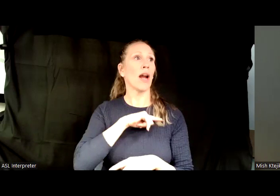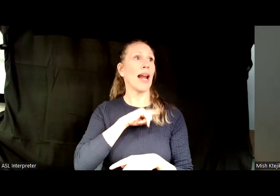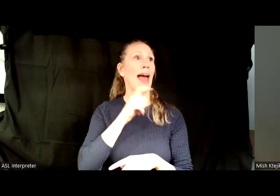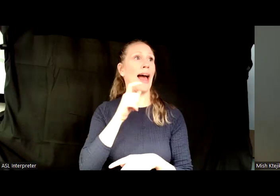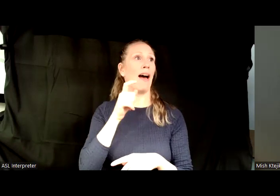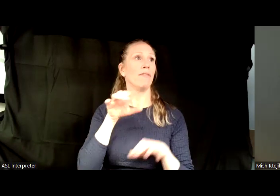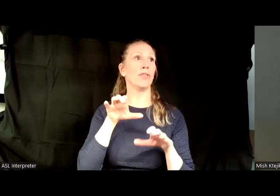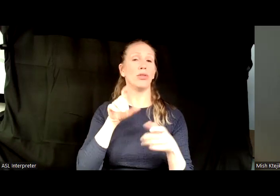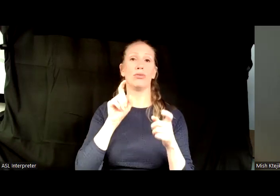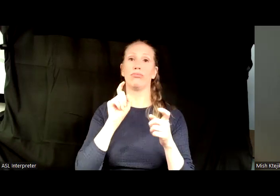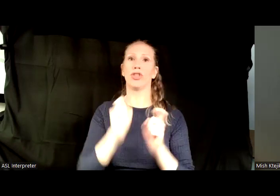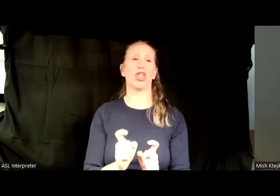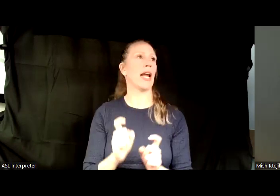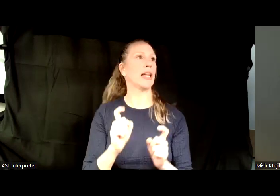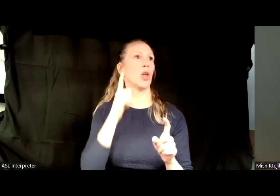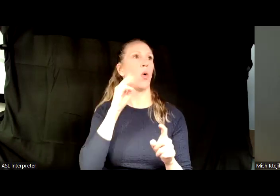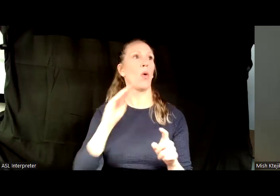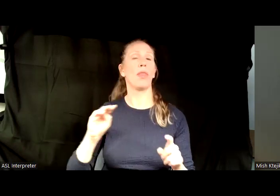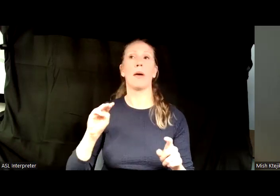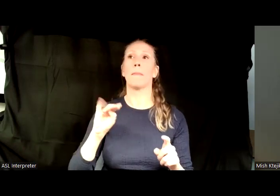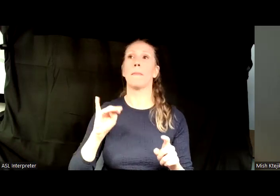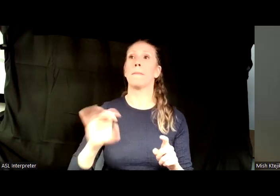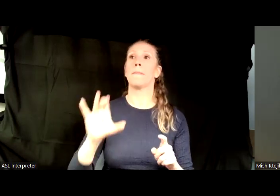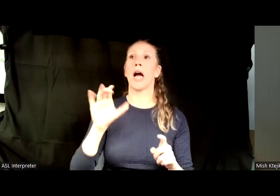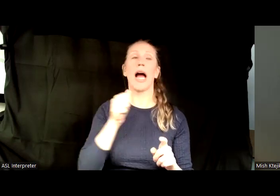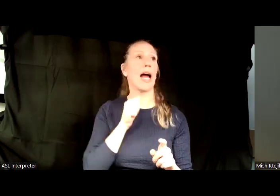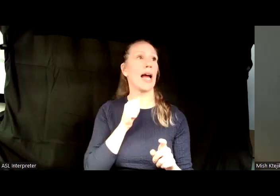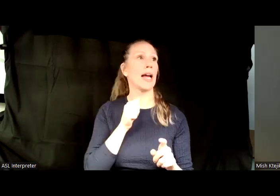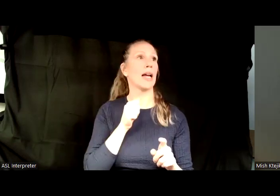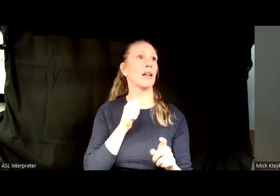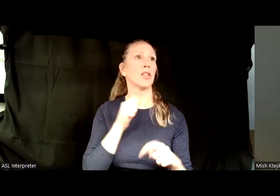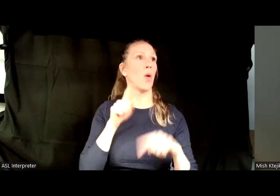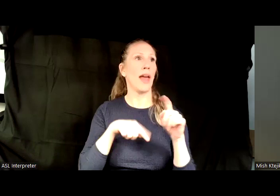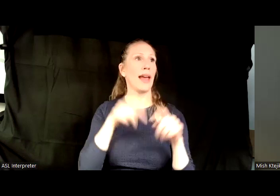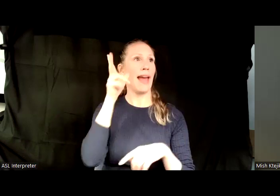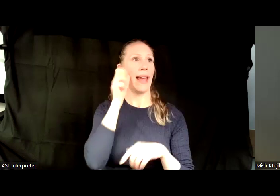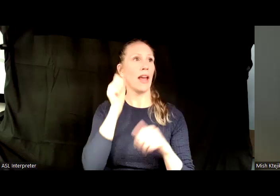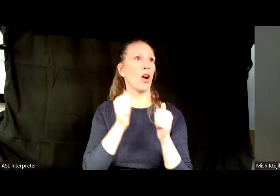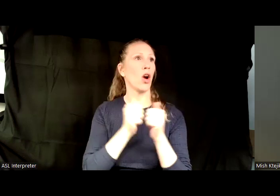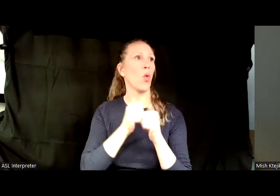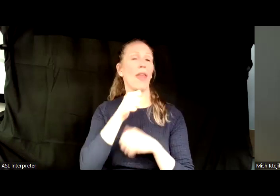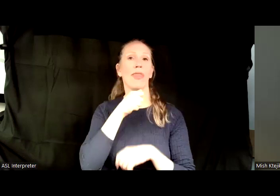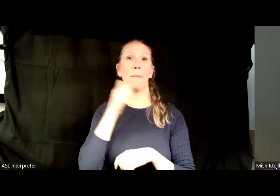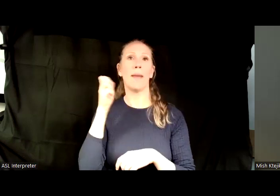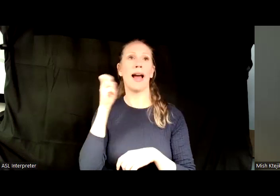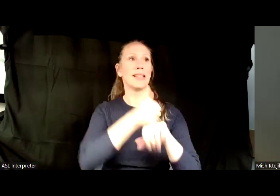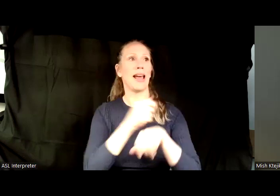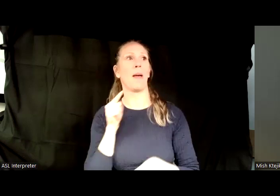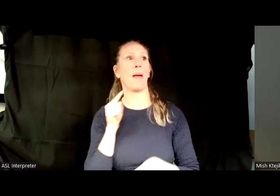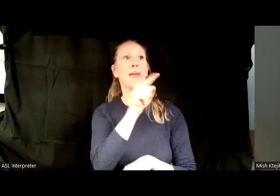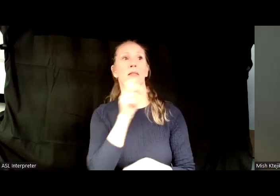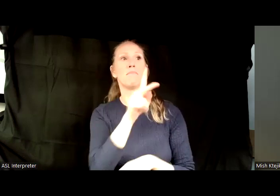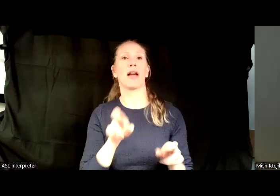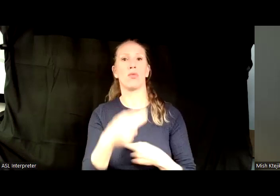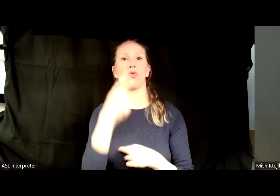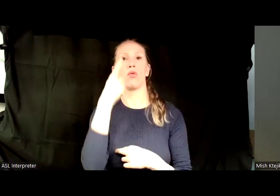know, mine's not even- Because we have the mic back here, so when you're getting that feedback, that they can't hear with the mic back here. Because the mic is so